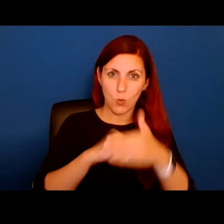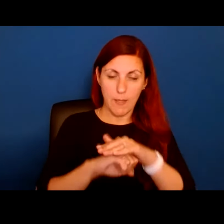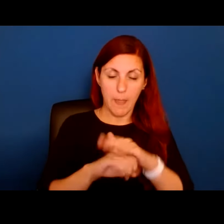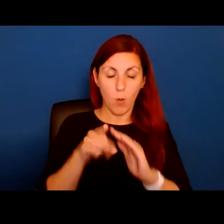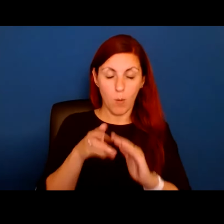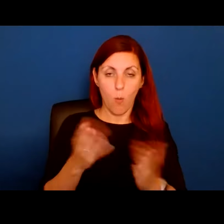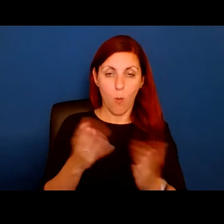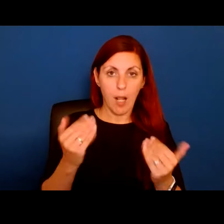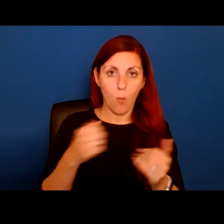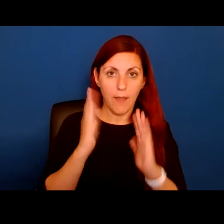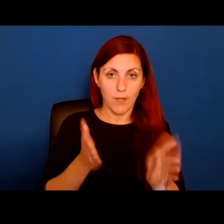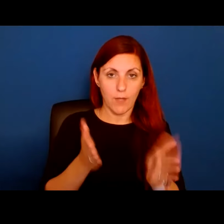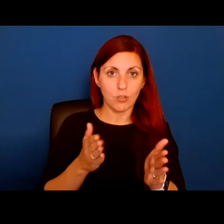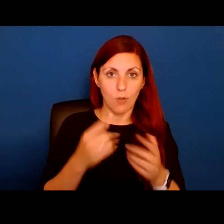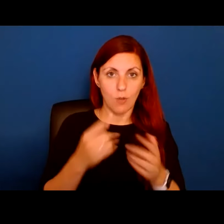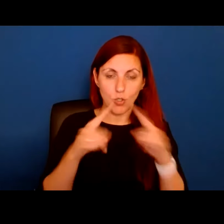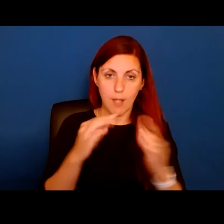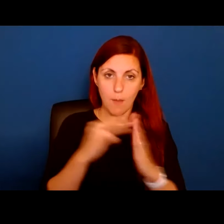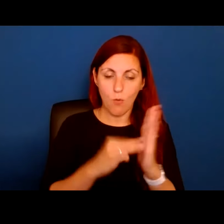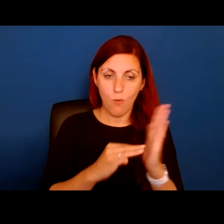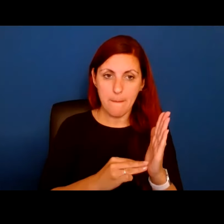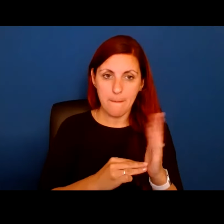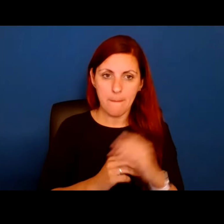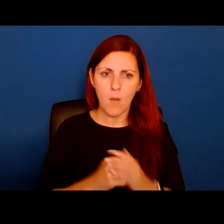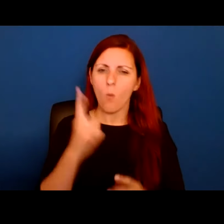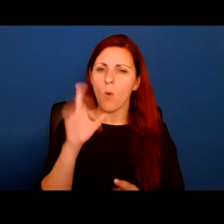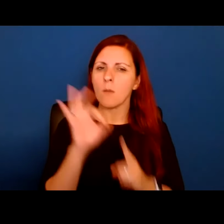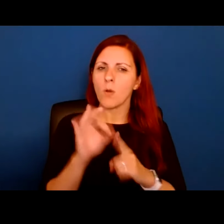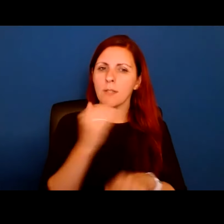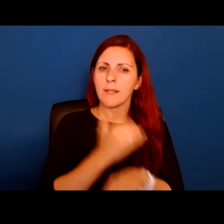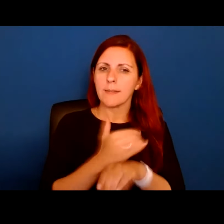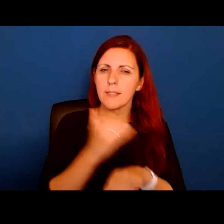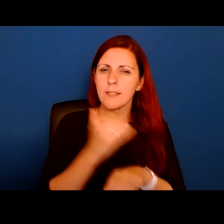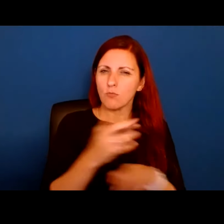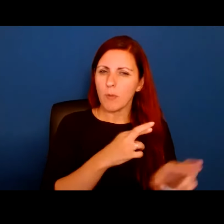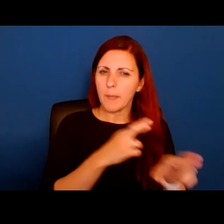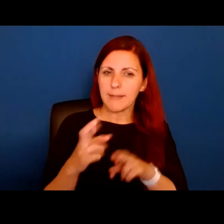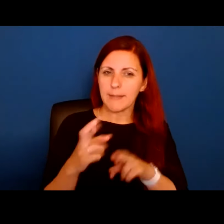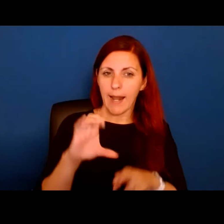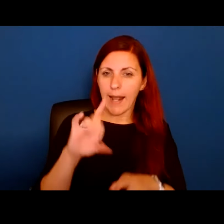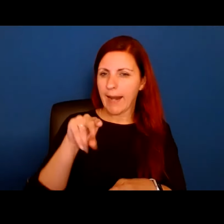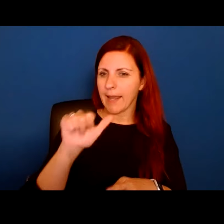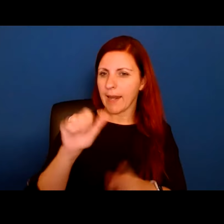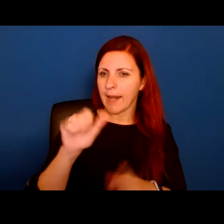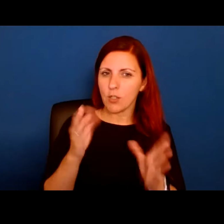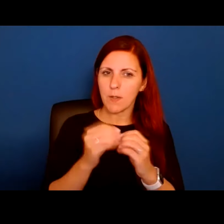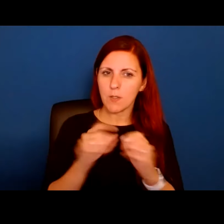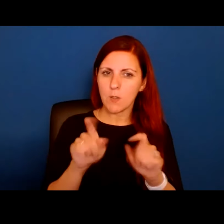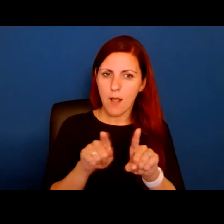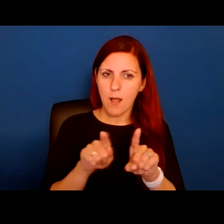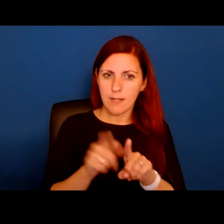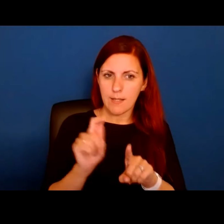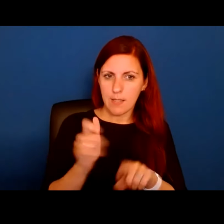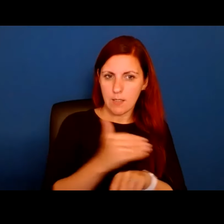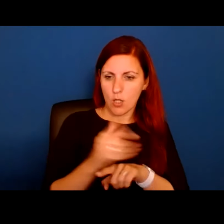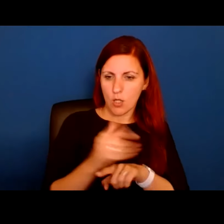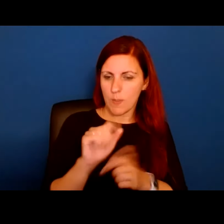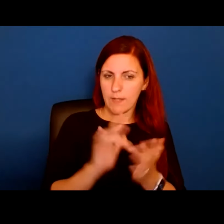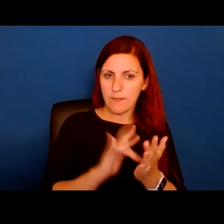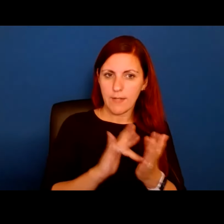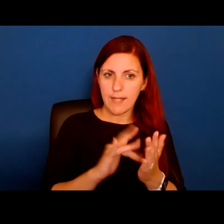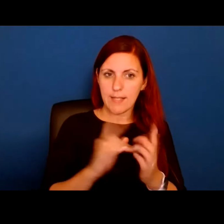The point I've made consistently and Kleena touched on it since becoming Ombudsman in 2015 is that the Department of Education